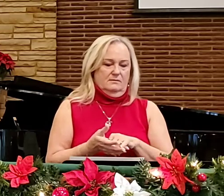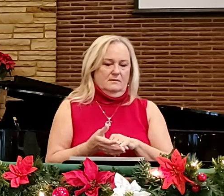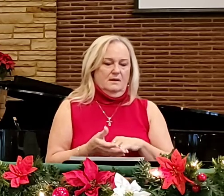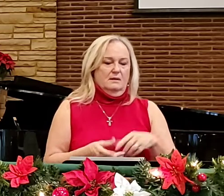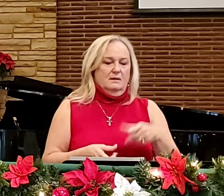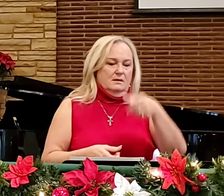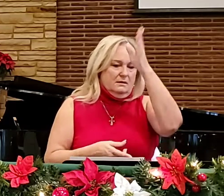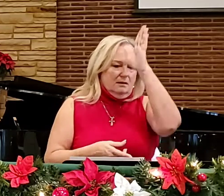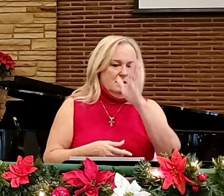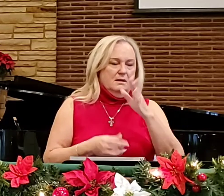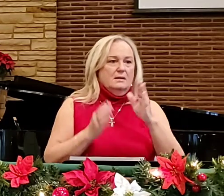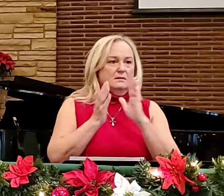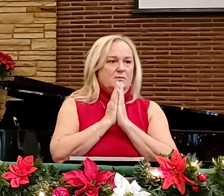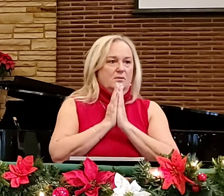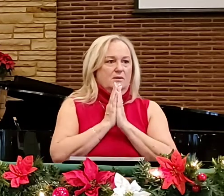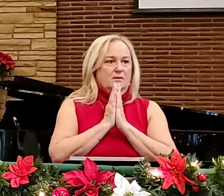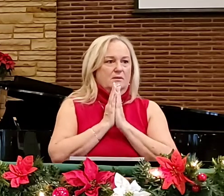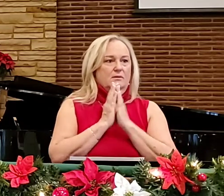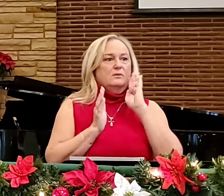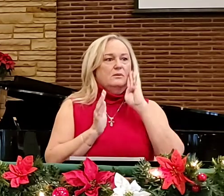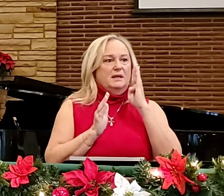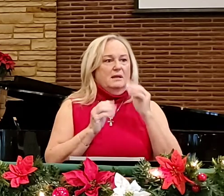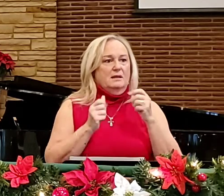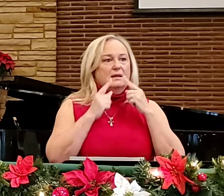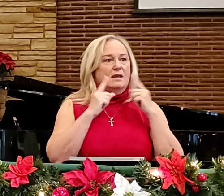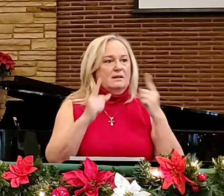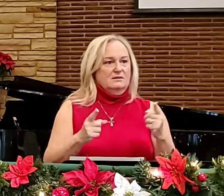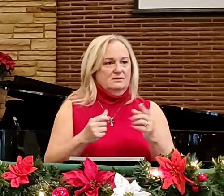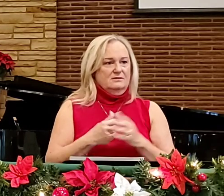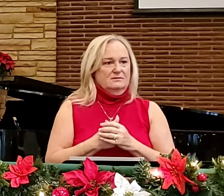then God's prayer will be answered.